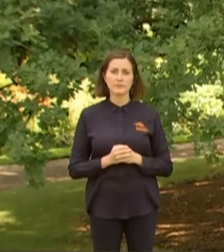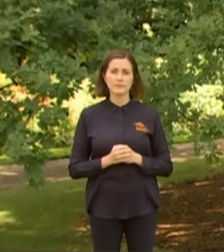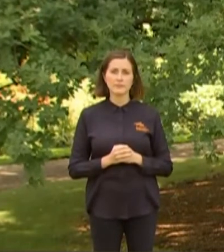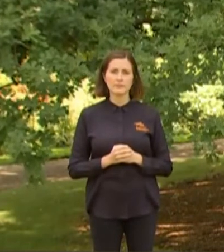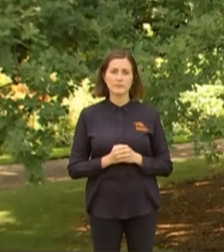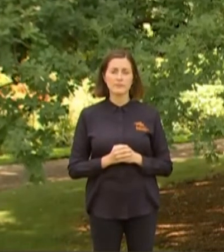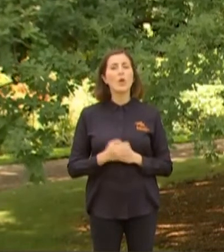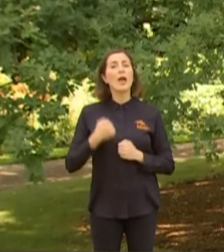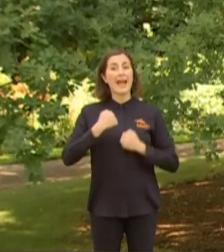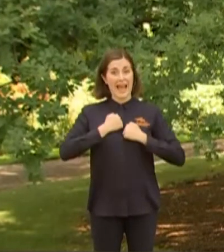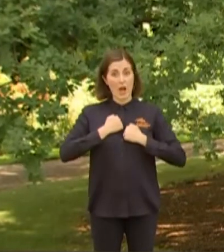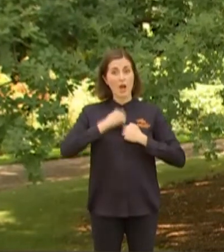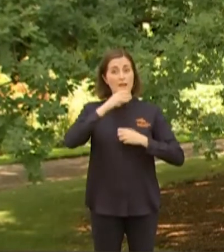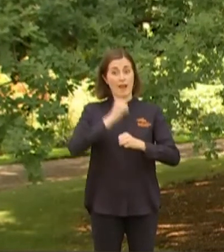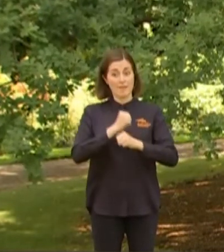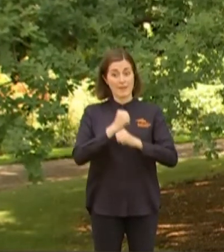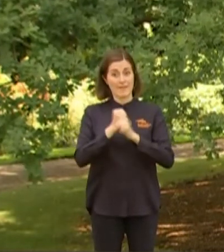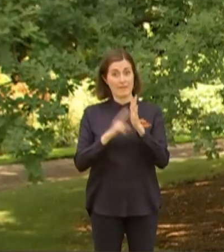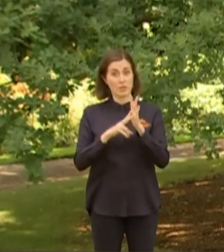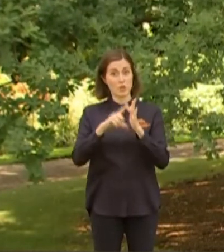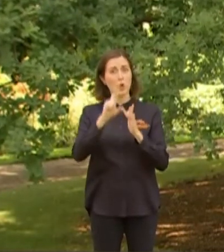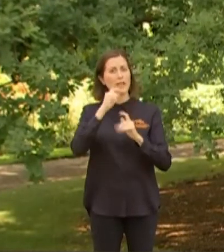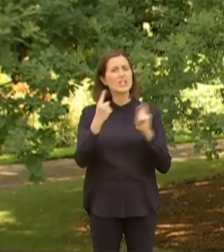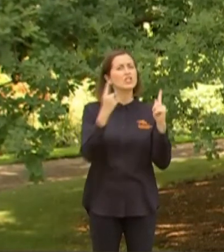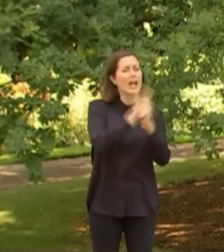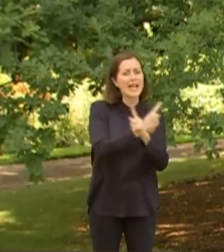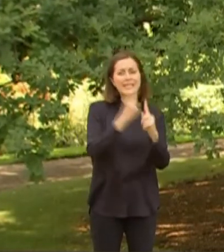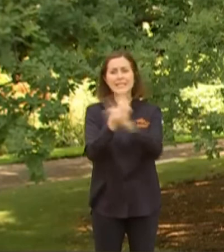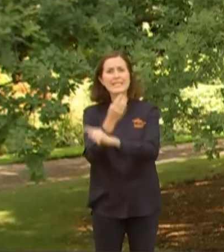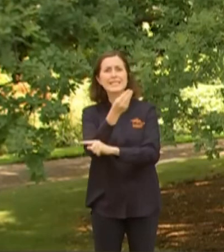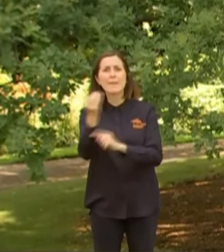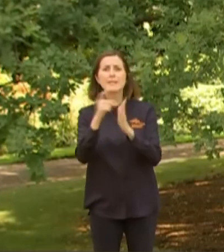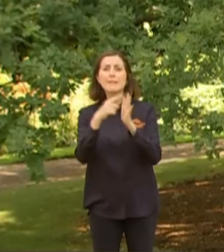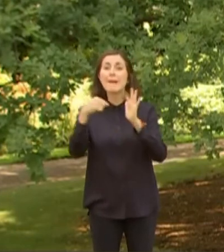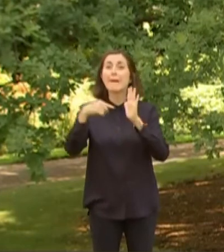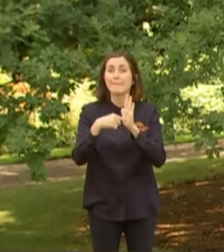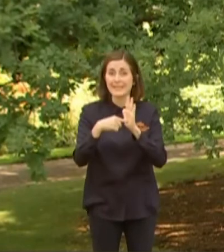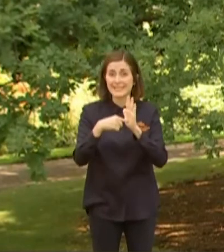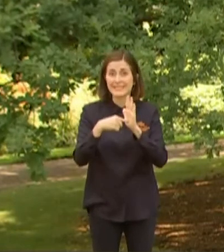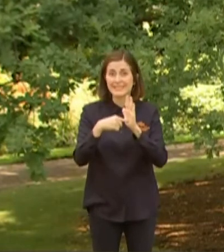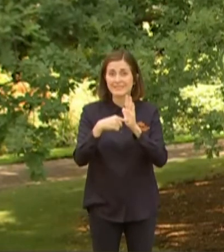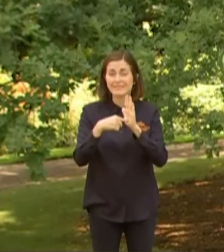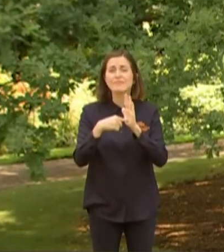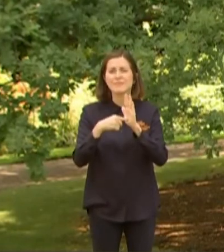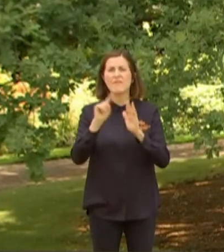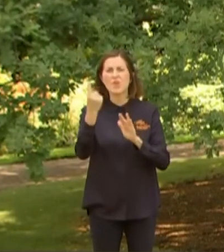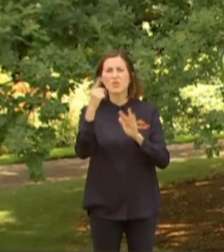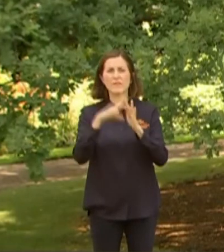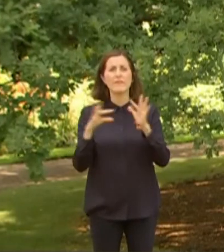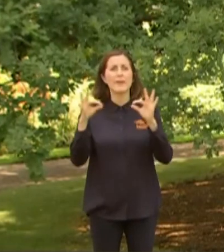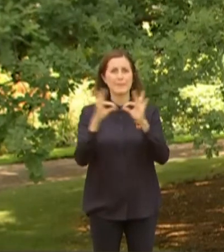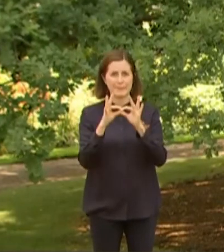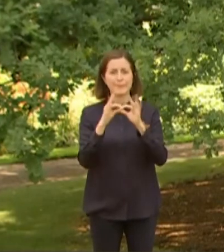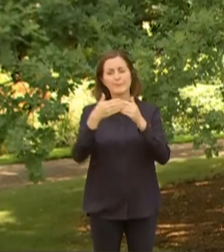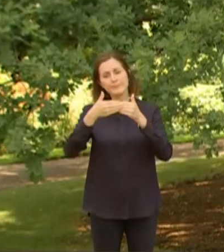machinery of government changes from the 1st of February. They reflect the fact that a more